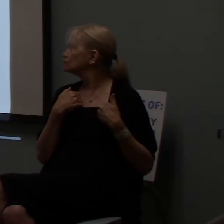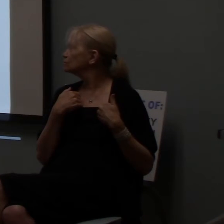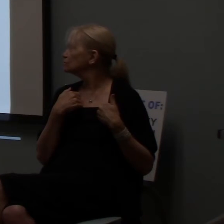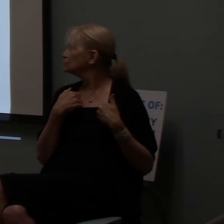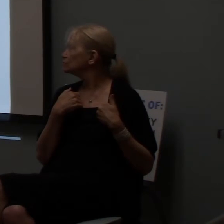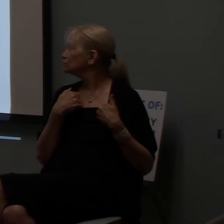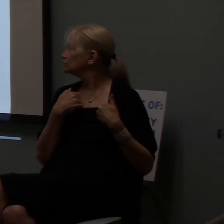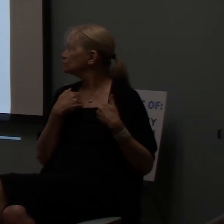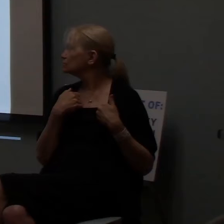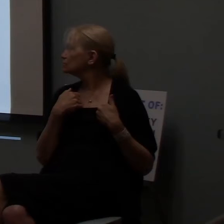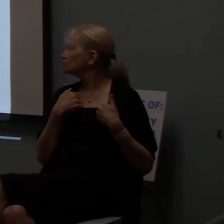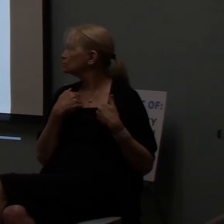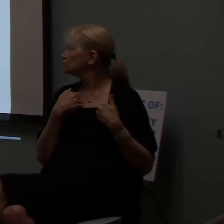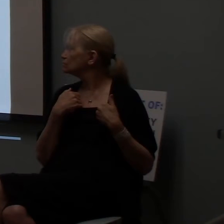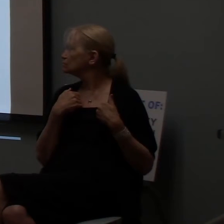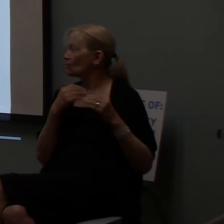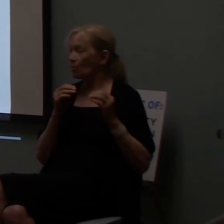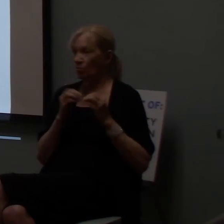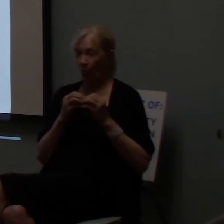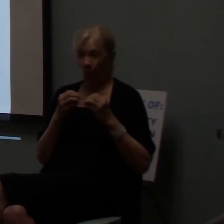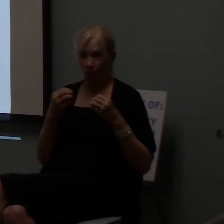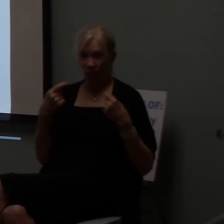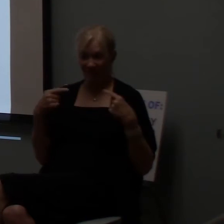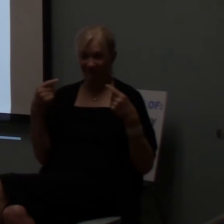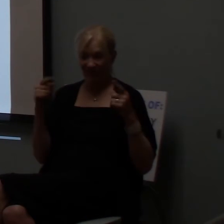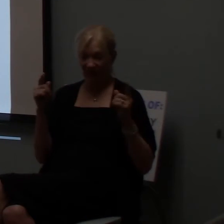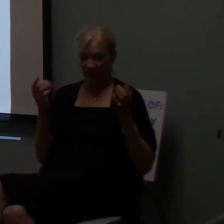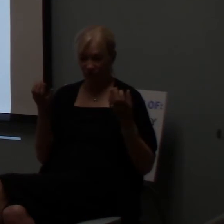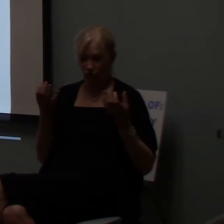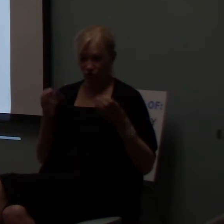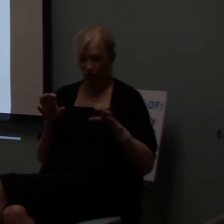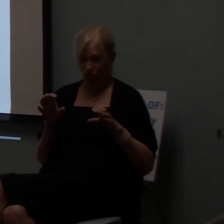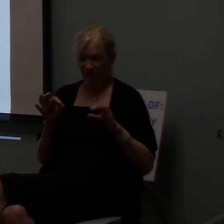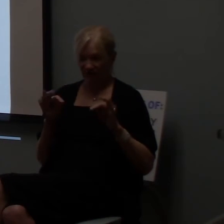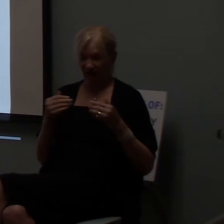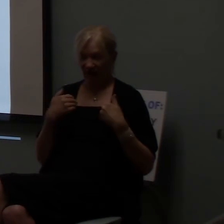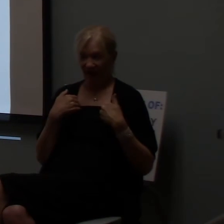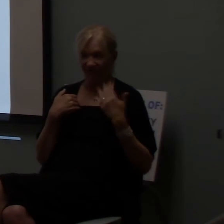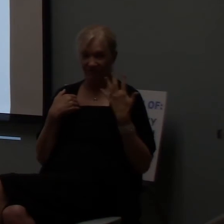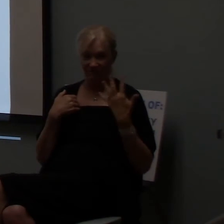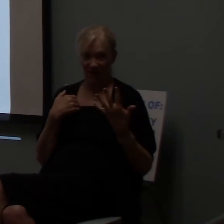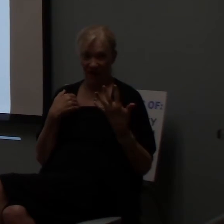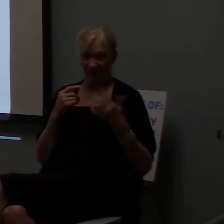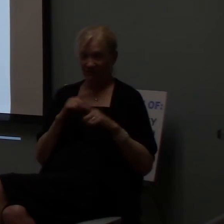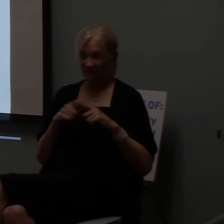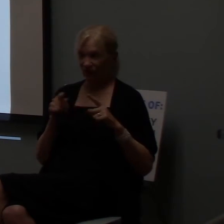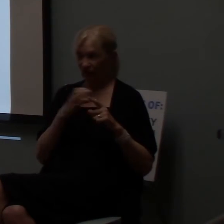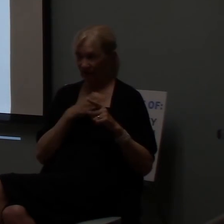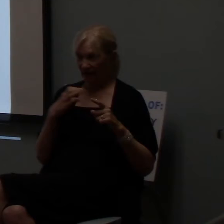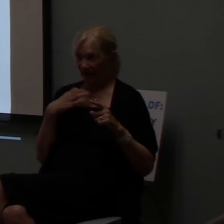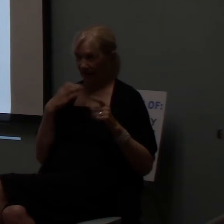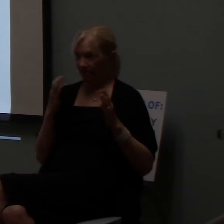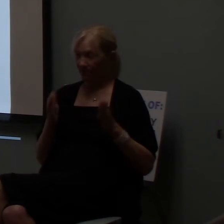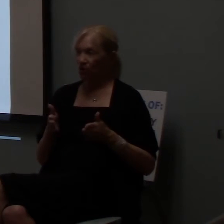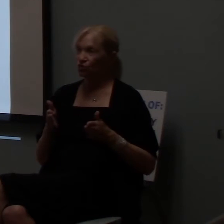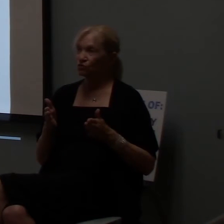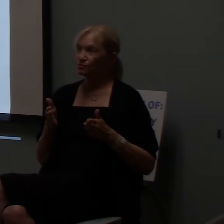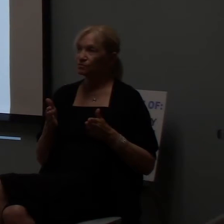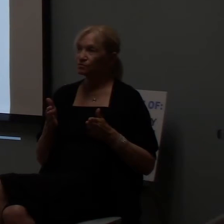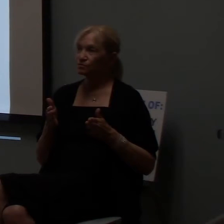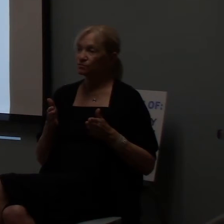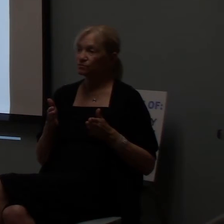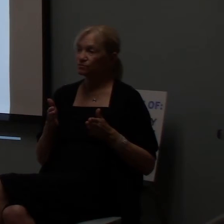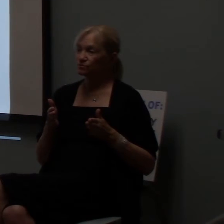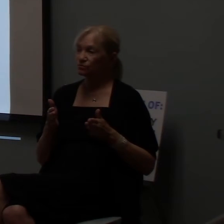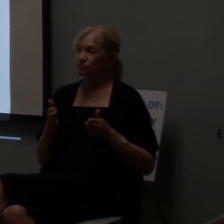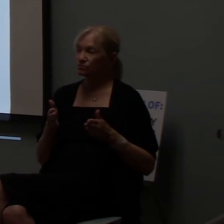more effective chance if we have 5 different commissioners. I believe that